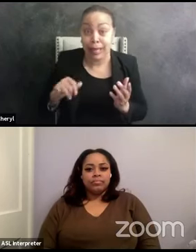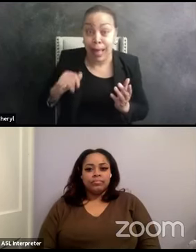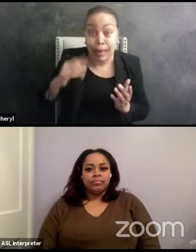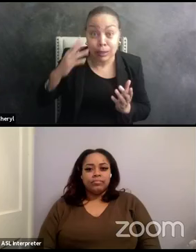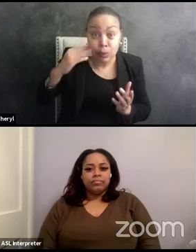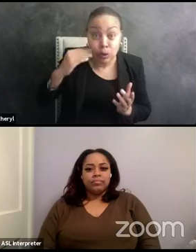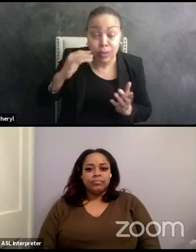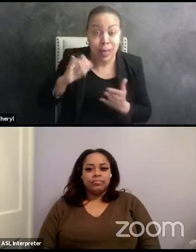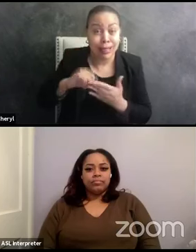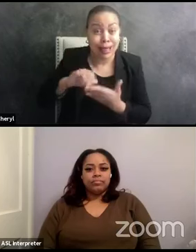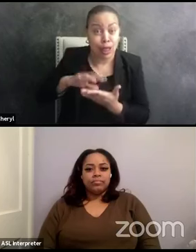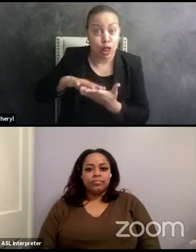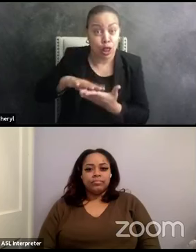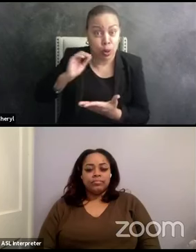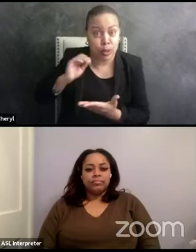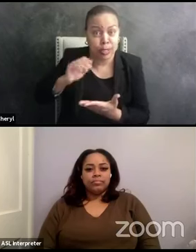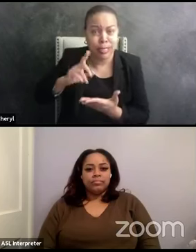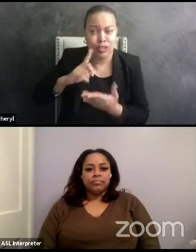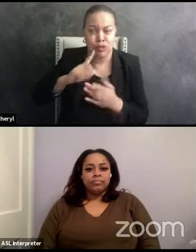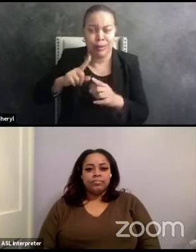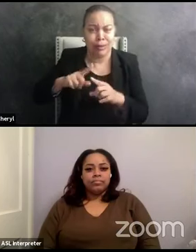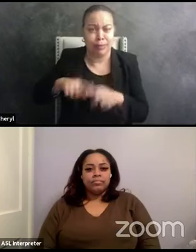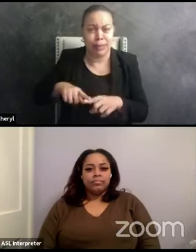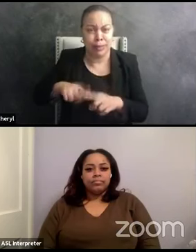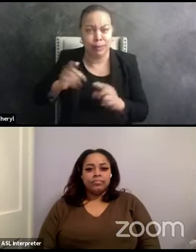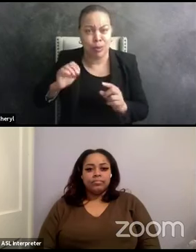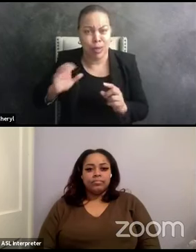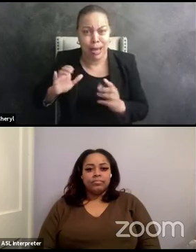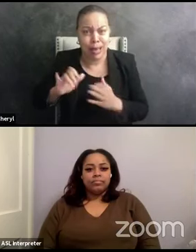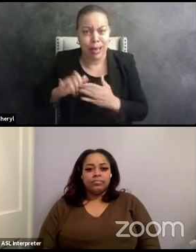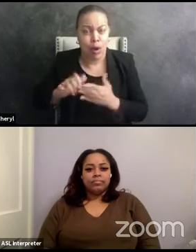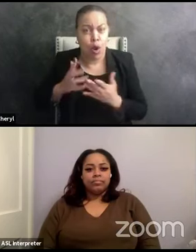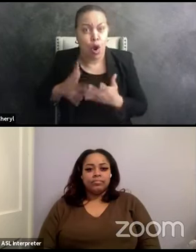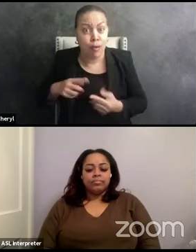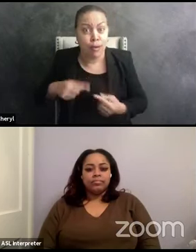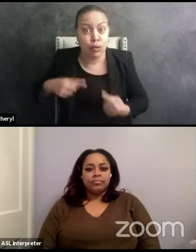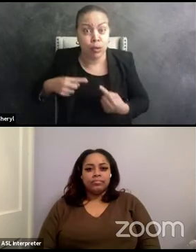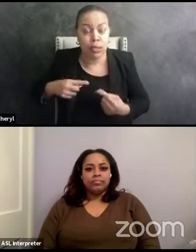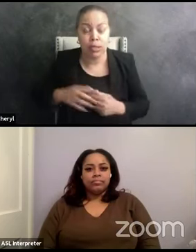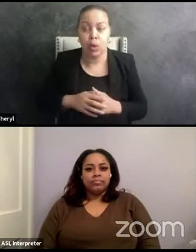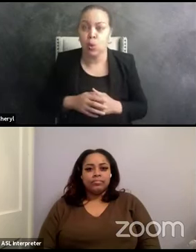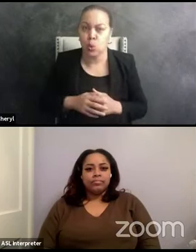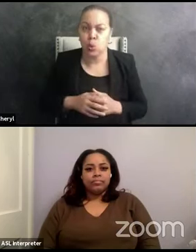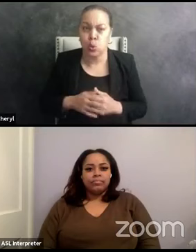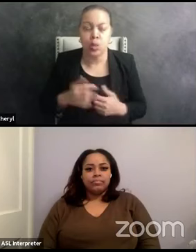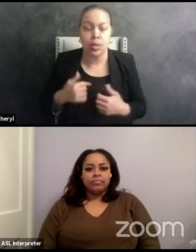on the shoulders of vulnerable people of color, makes me really, really angry.